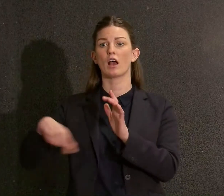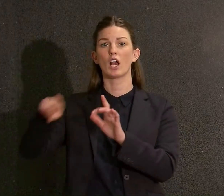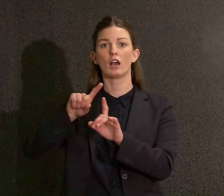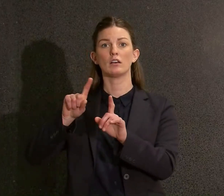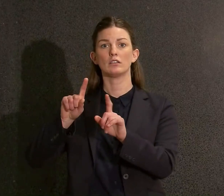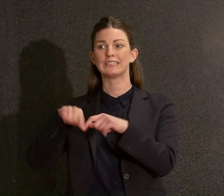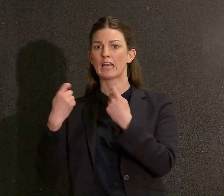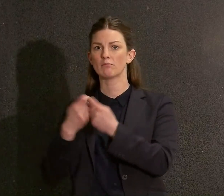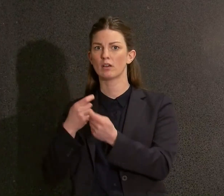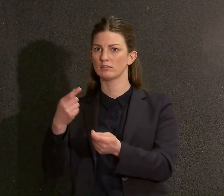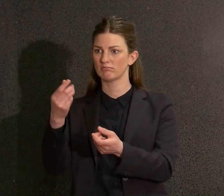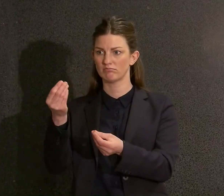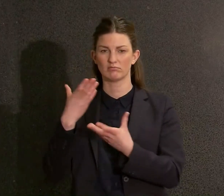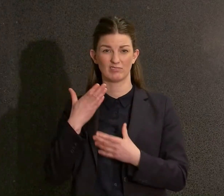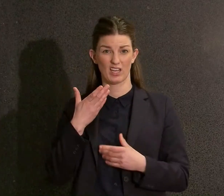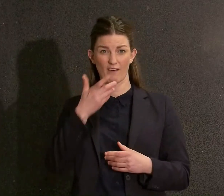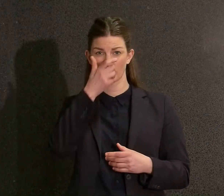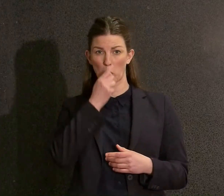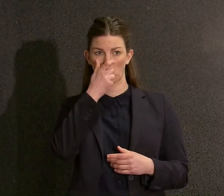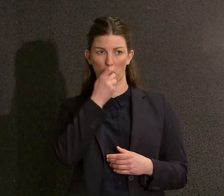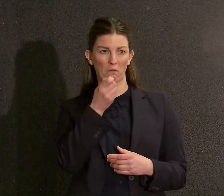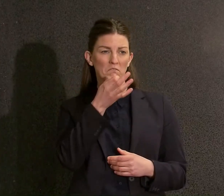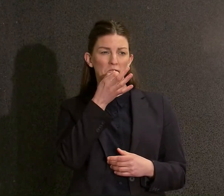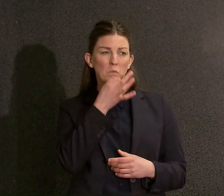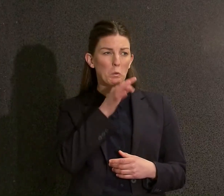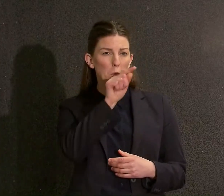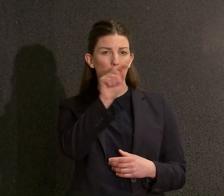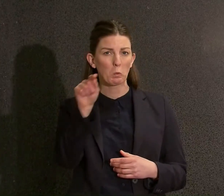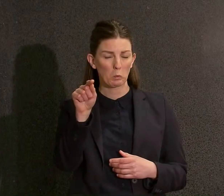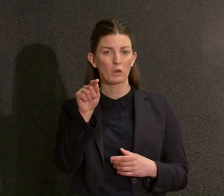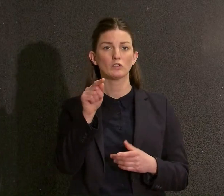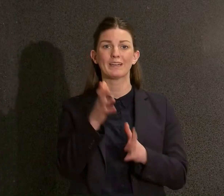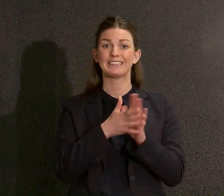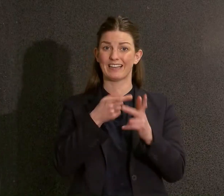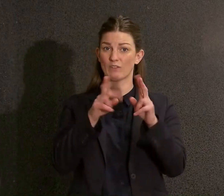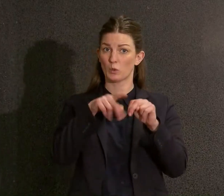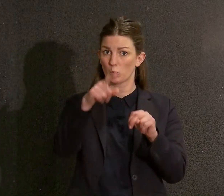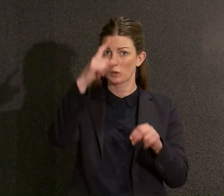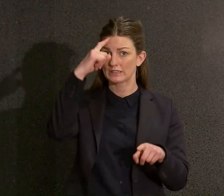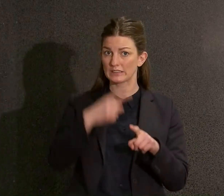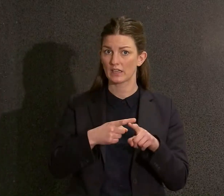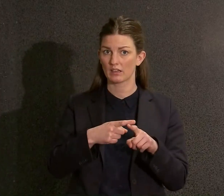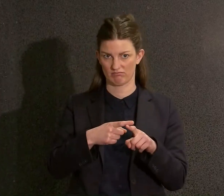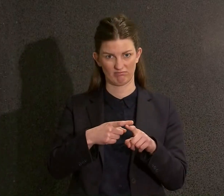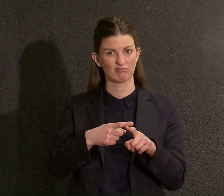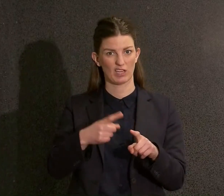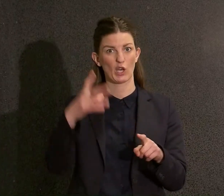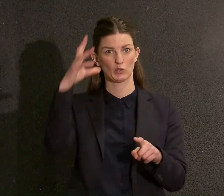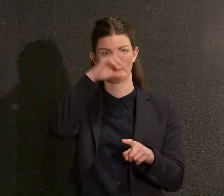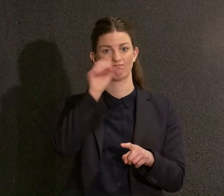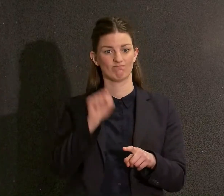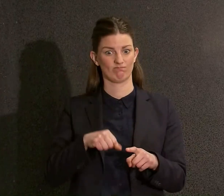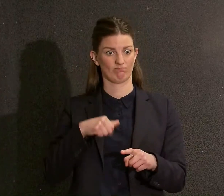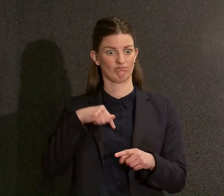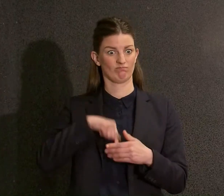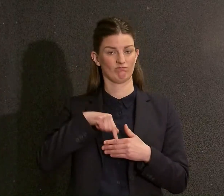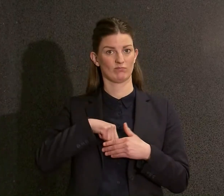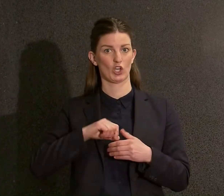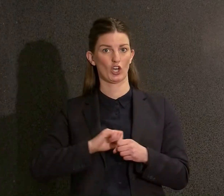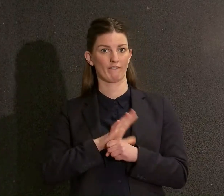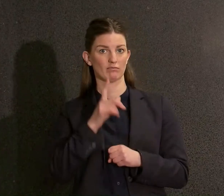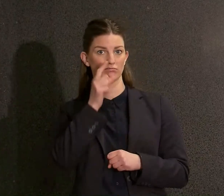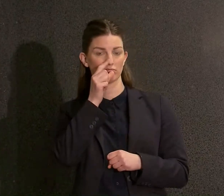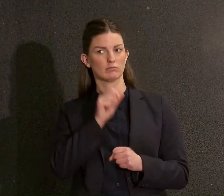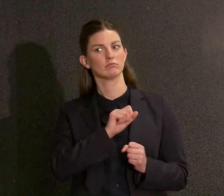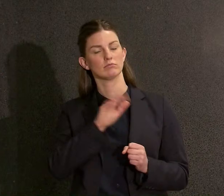community that you've got to assume that you've got COVID. Please come and get tested and we'll get your result back to you as quickly as possible. There's arguably